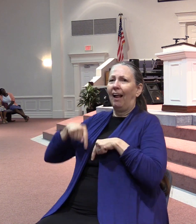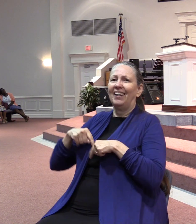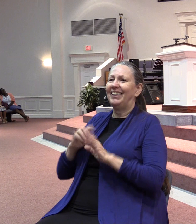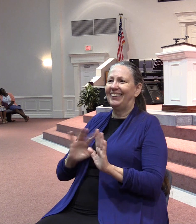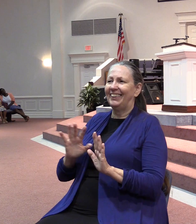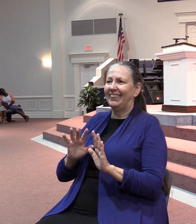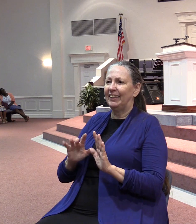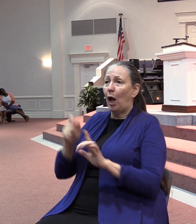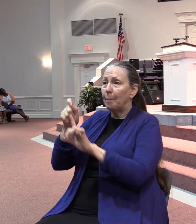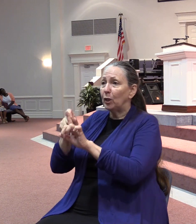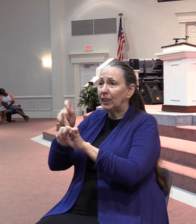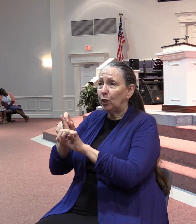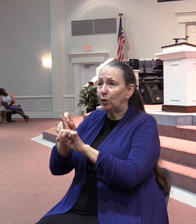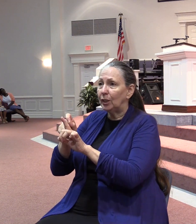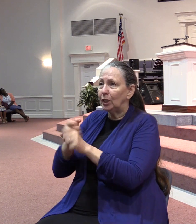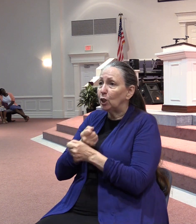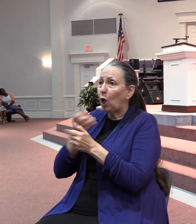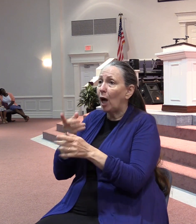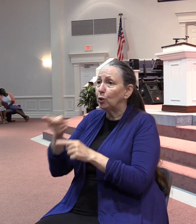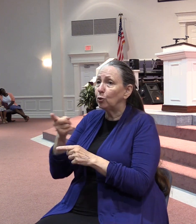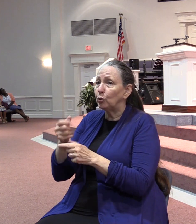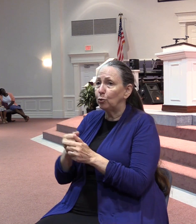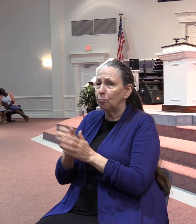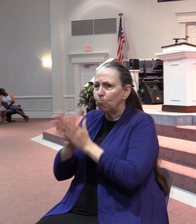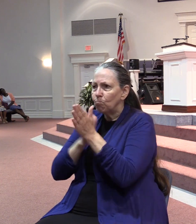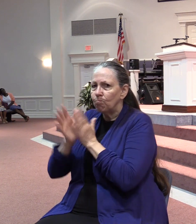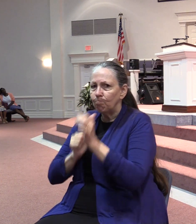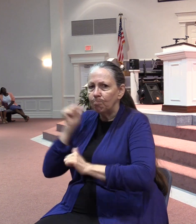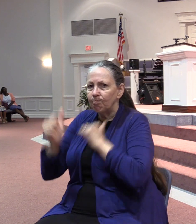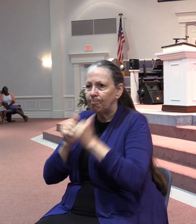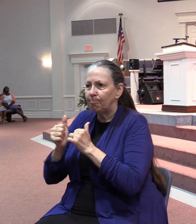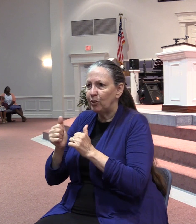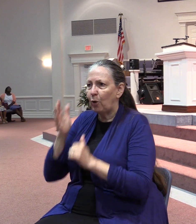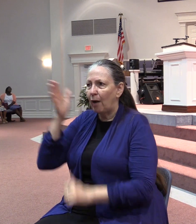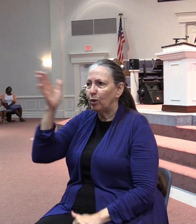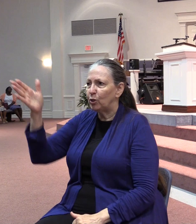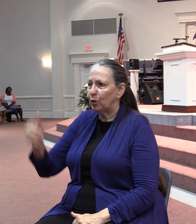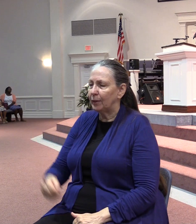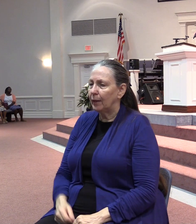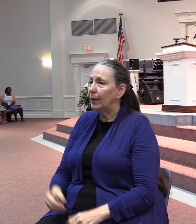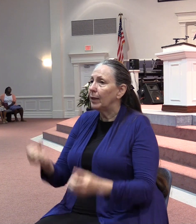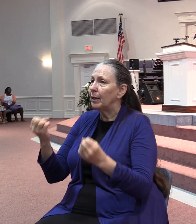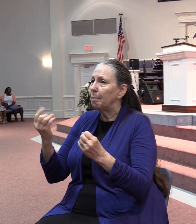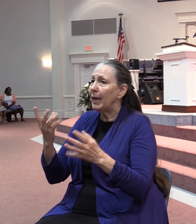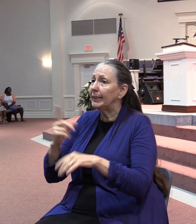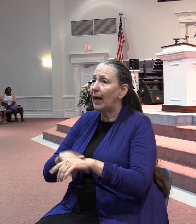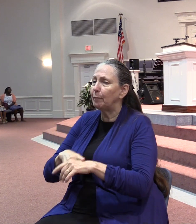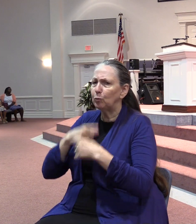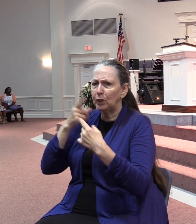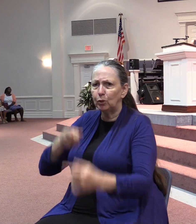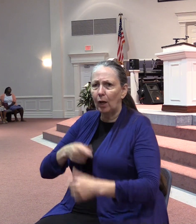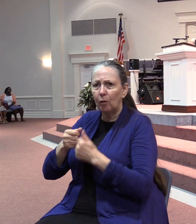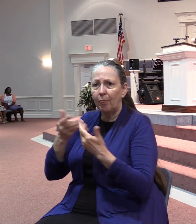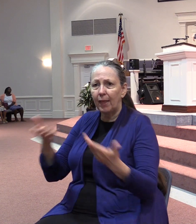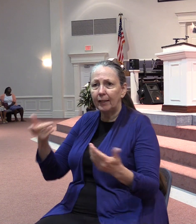It's sent to be the fuel that propels us to our destiny. Too many times we fight against things that